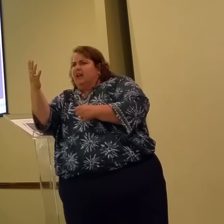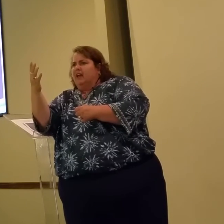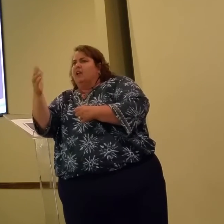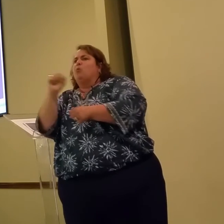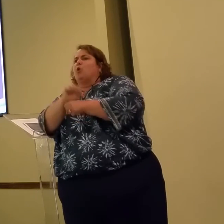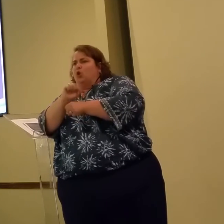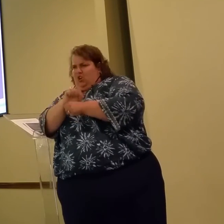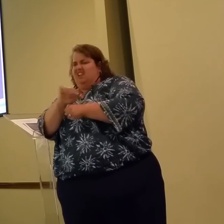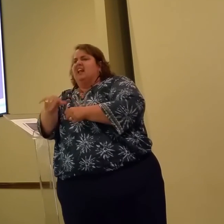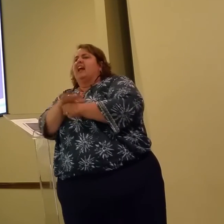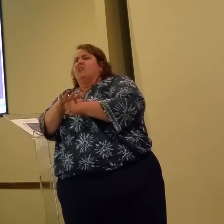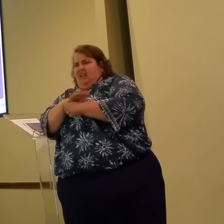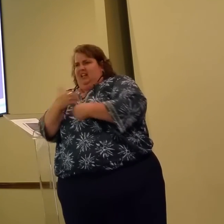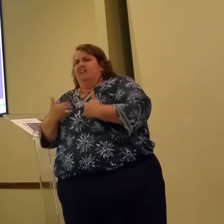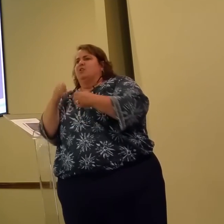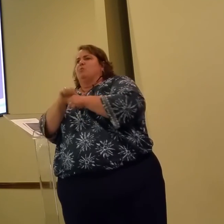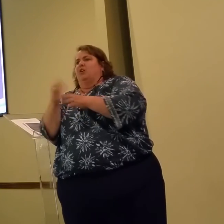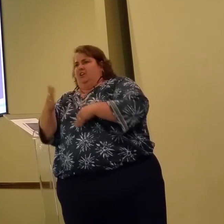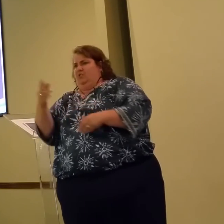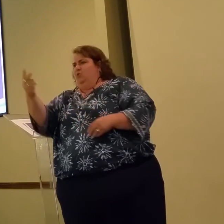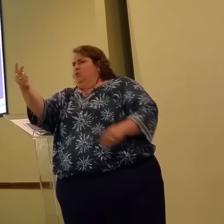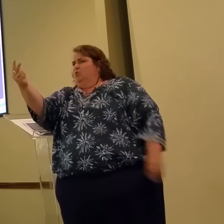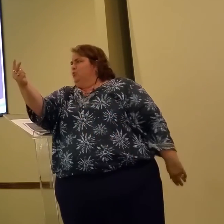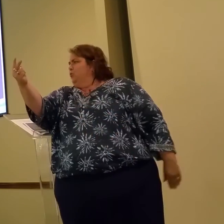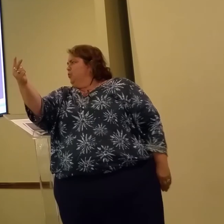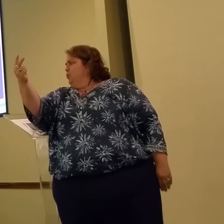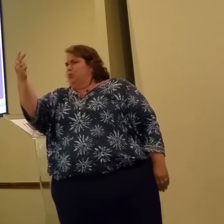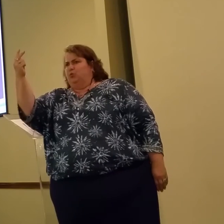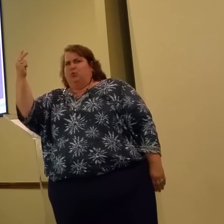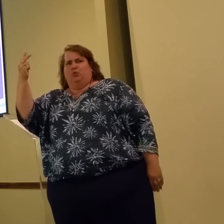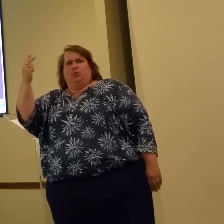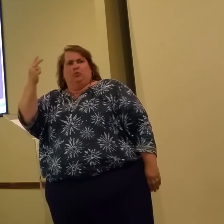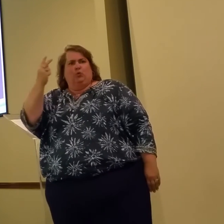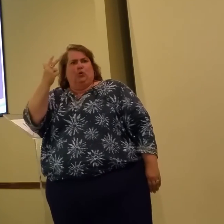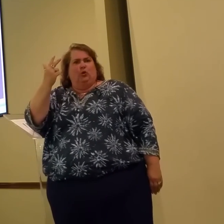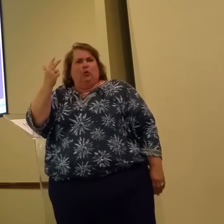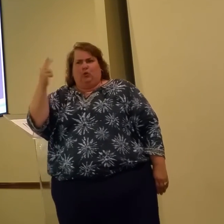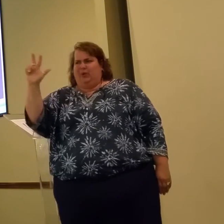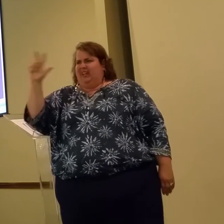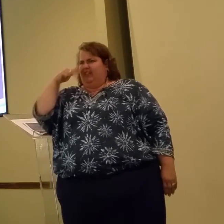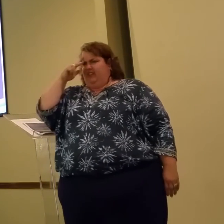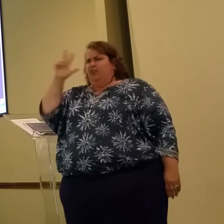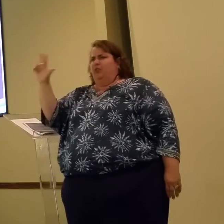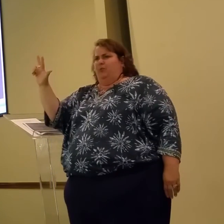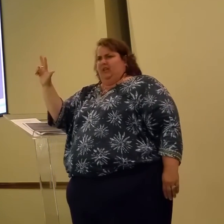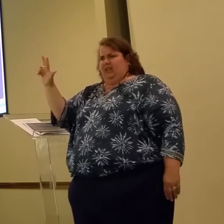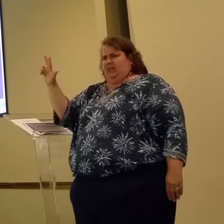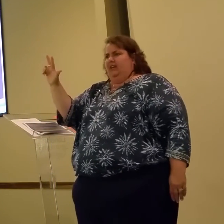even in this room. And that work in this area, maybe 2, 3, okay.